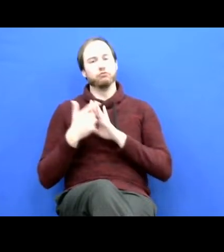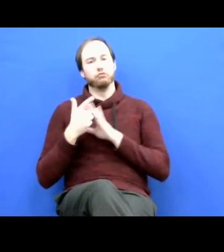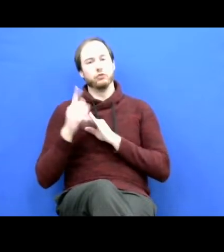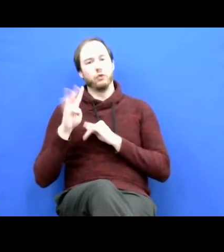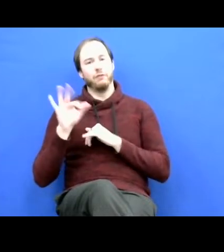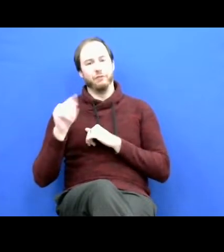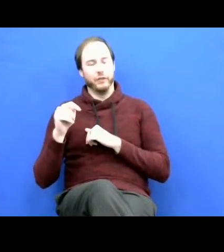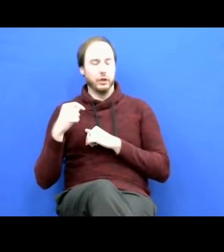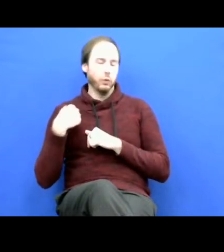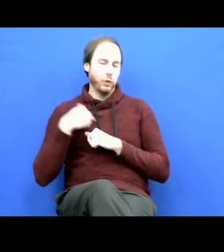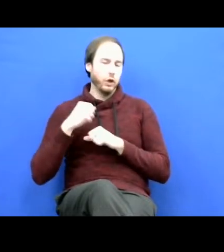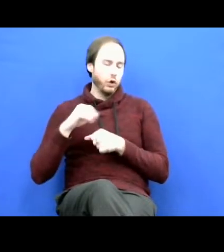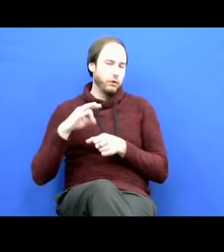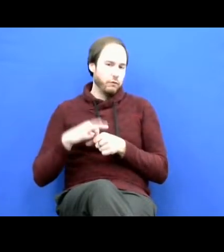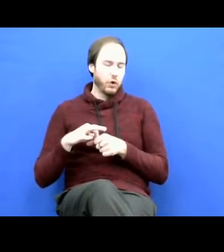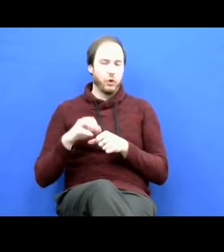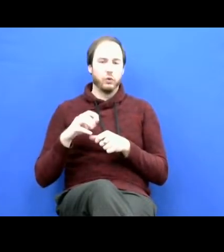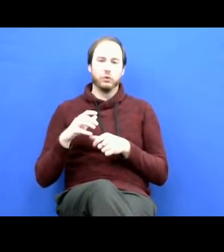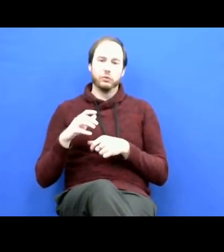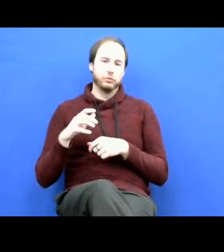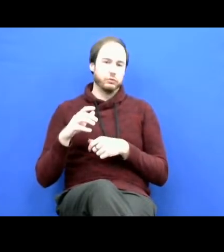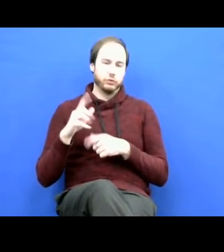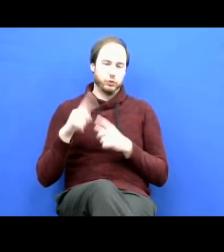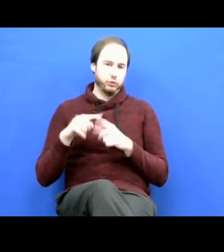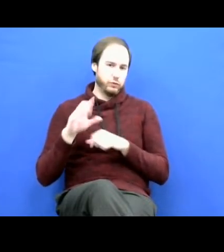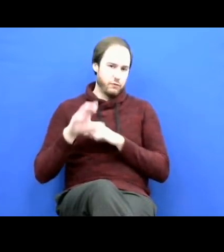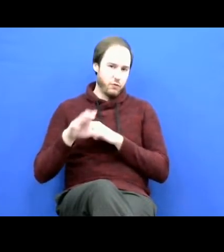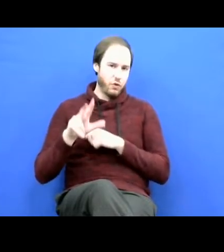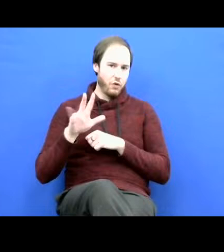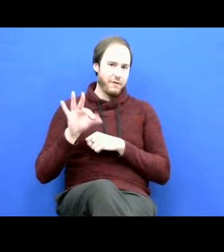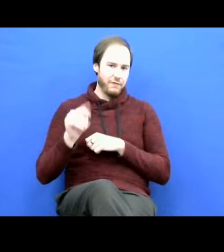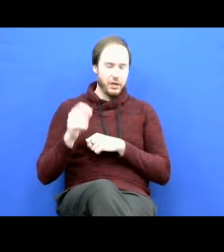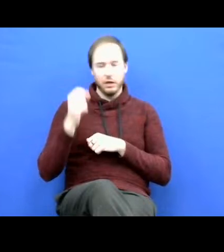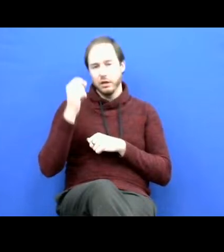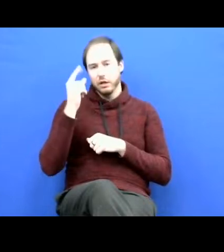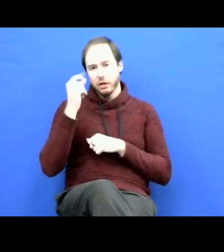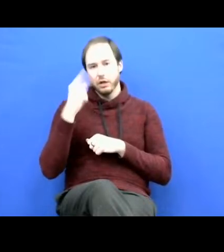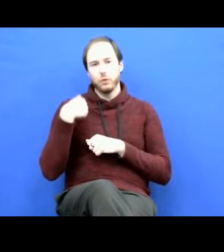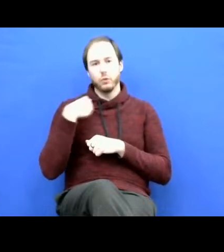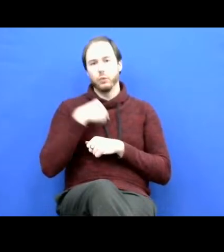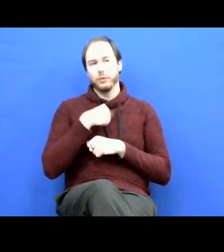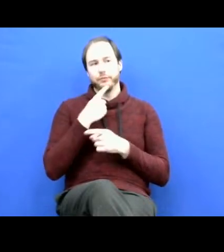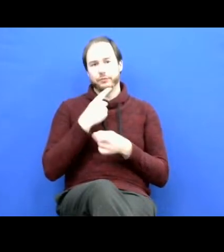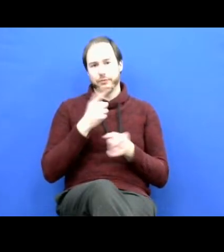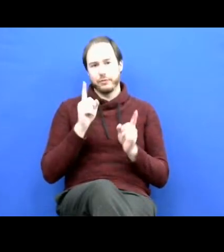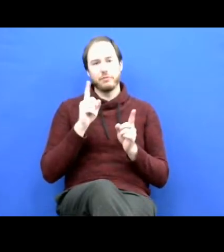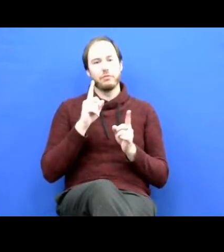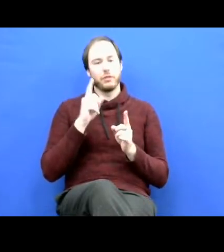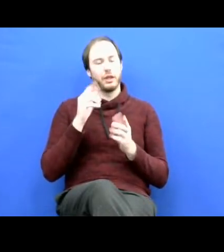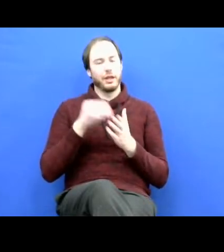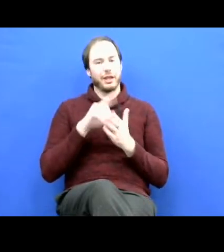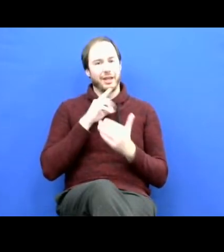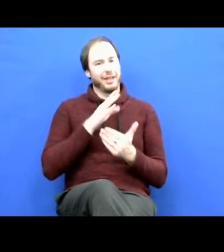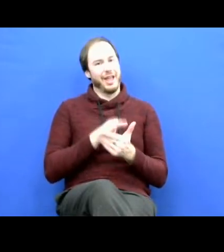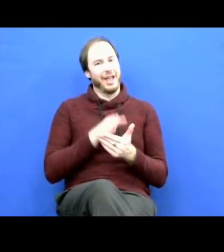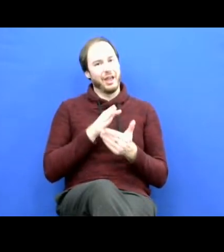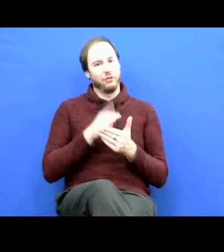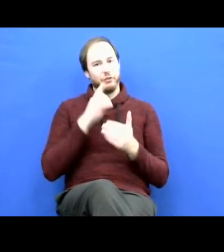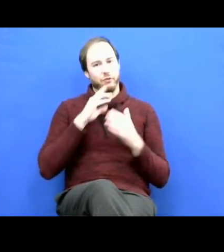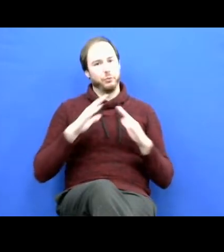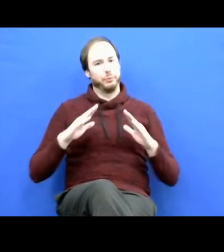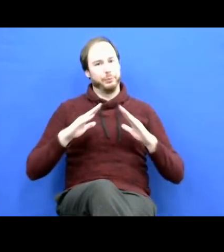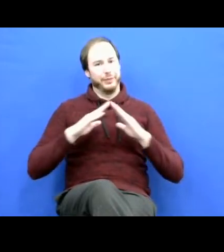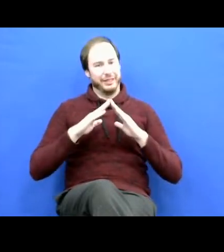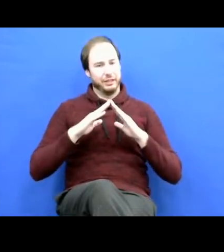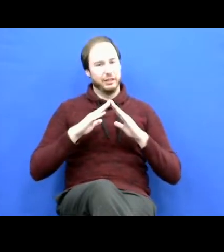height. They'd have to be 35 feet in height. Now, again, keep in mind, when we say that, it's the average of the eve and the peak. So